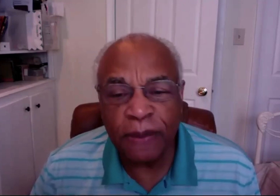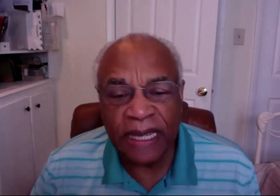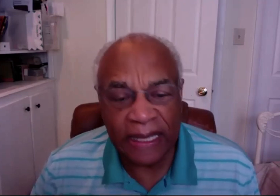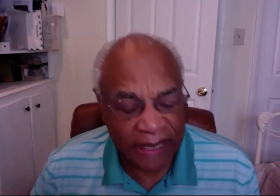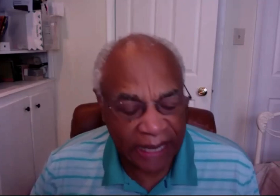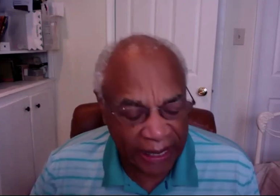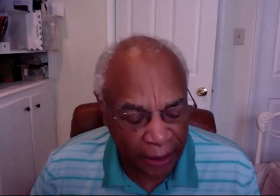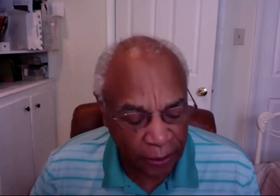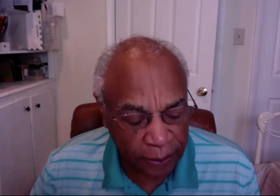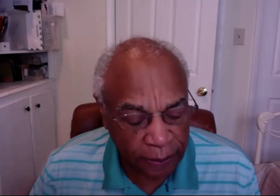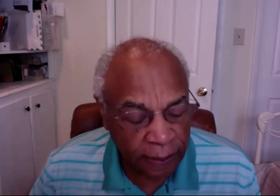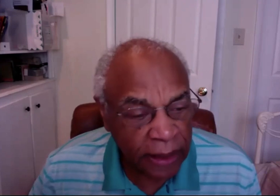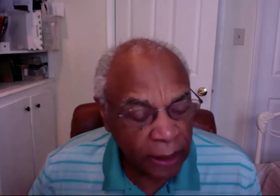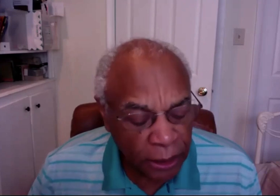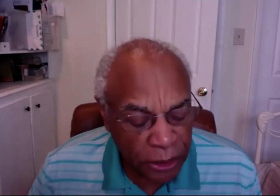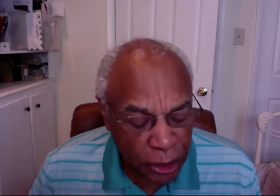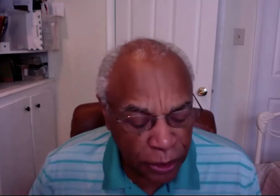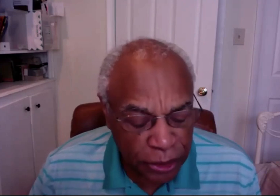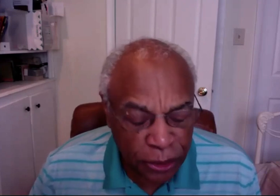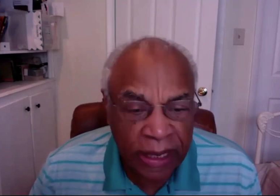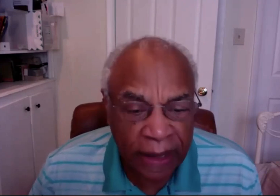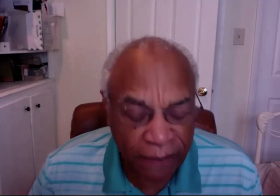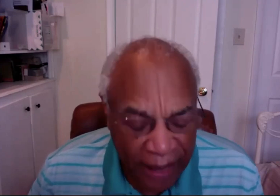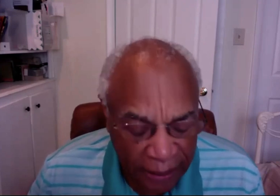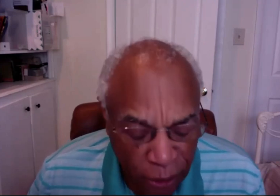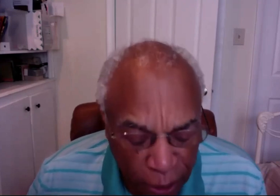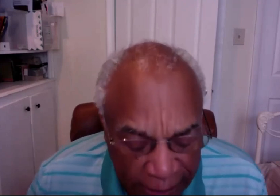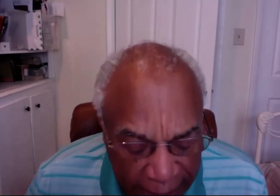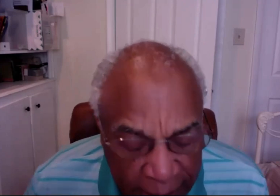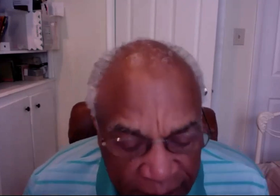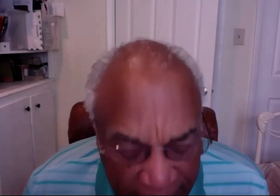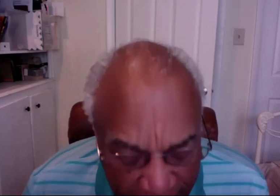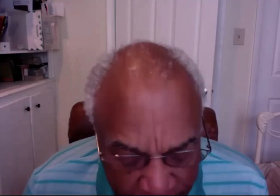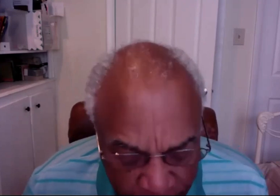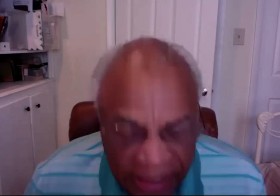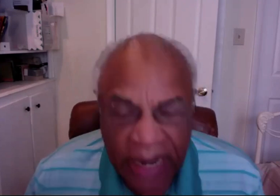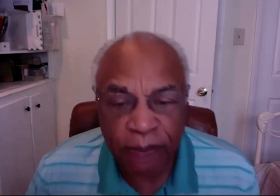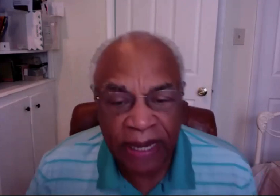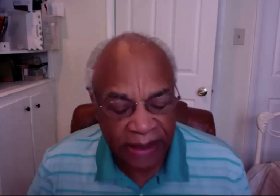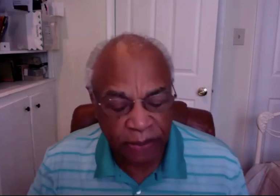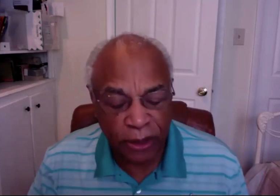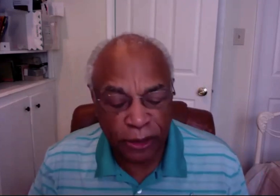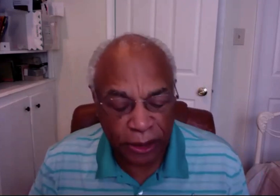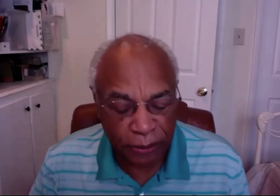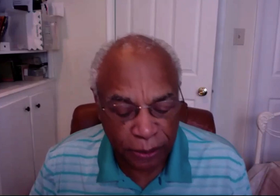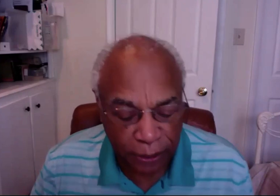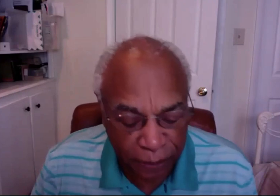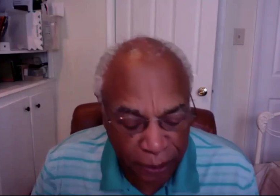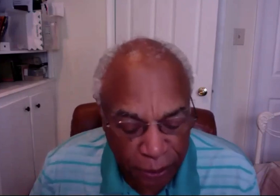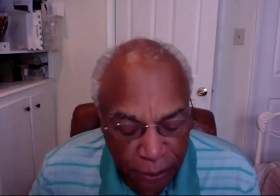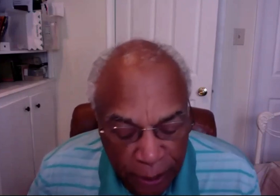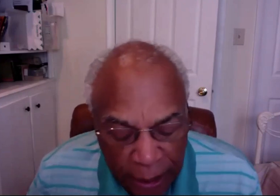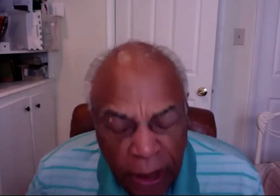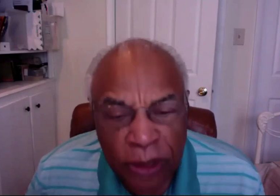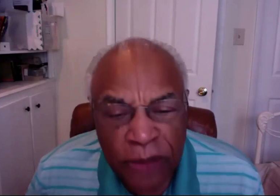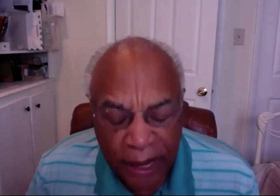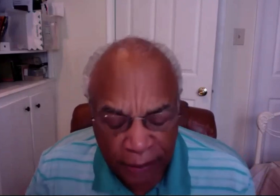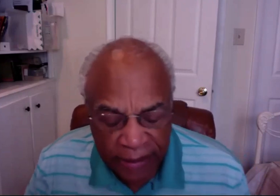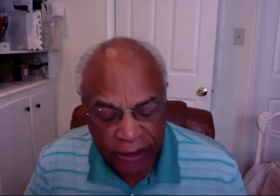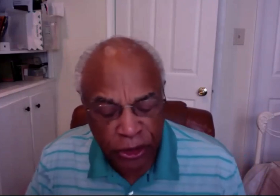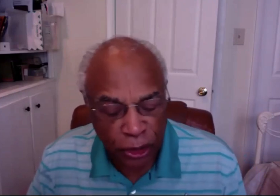from the inside out. So the Student Nonviolent Coordinating Committee, and I made some notes to refer to,